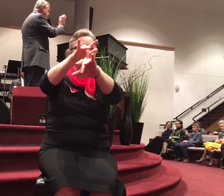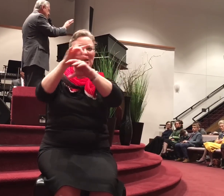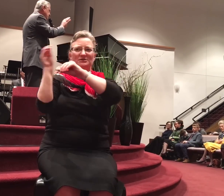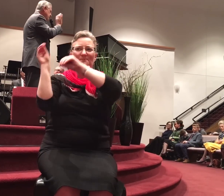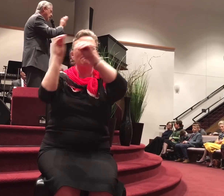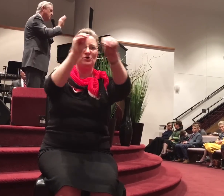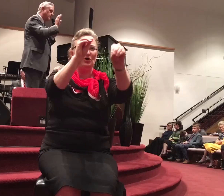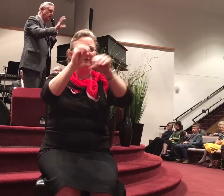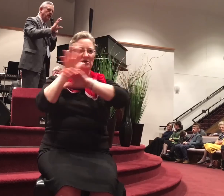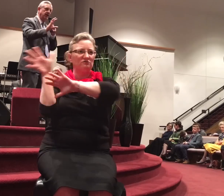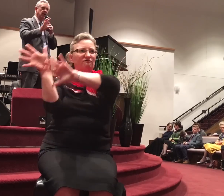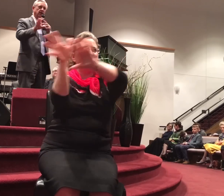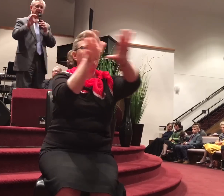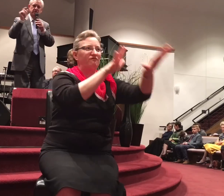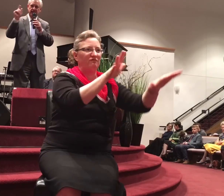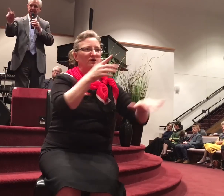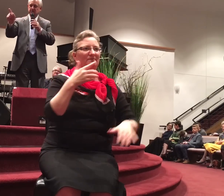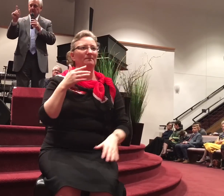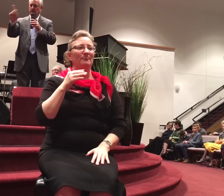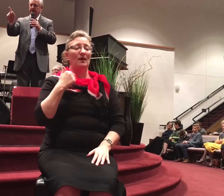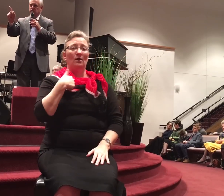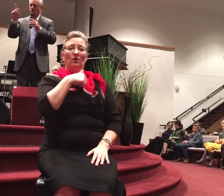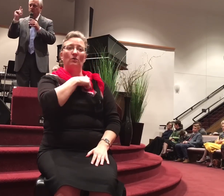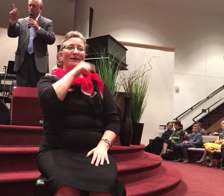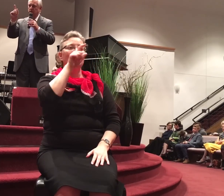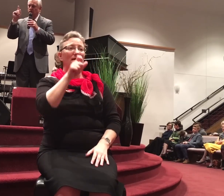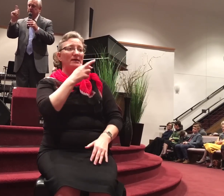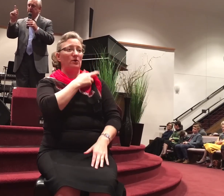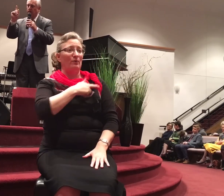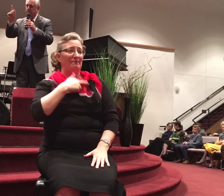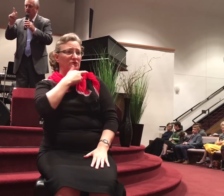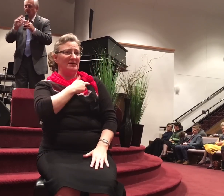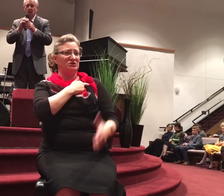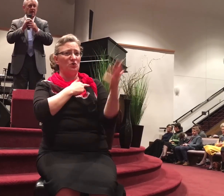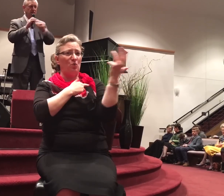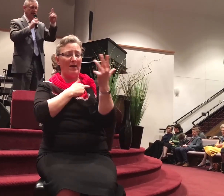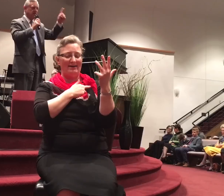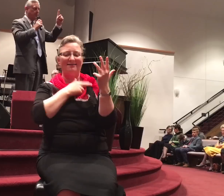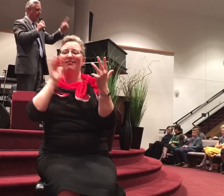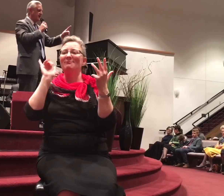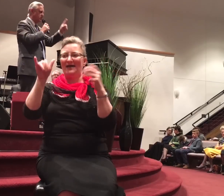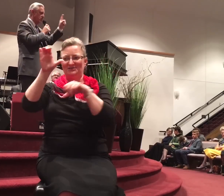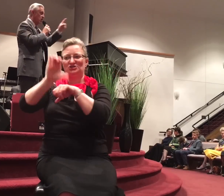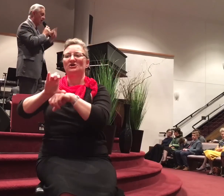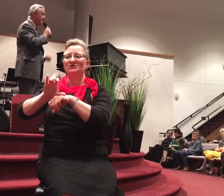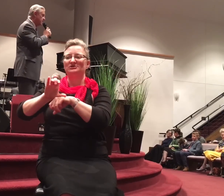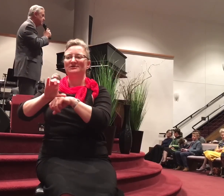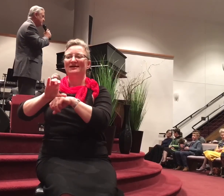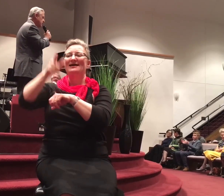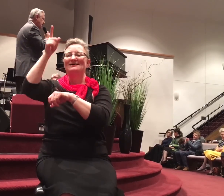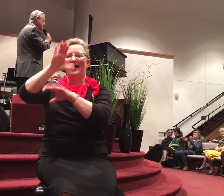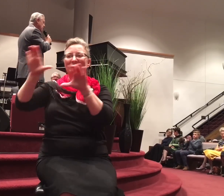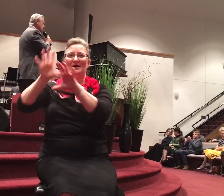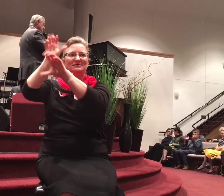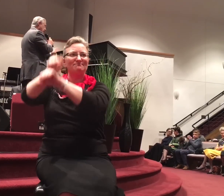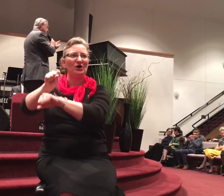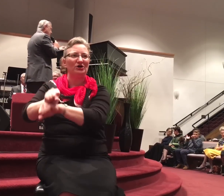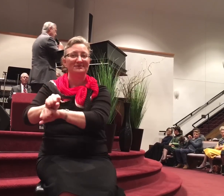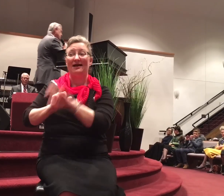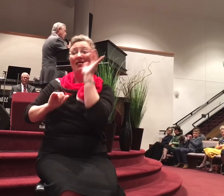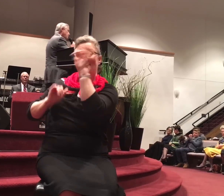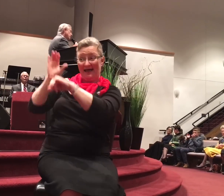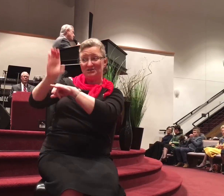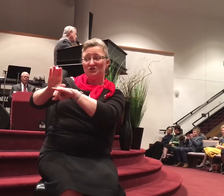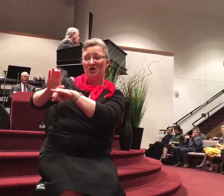have a reputation in our community as that's a place where you can receive a miracle. That's a place where your life can be changed.